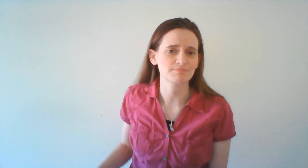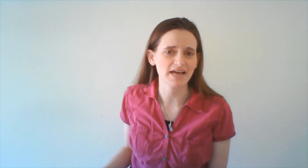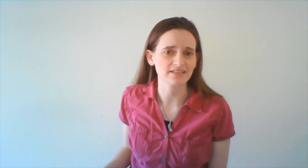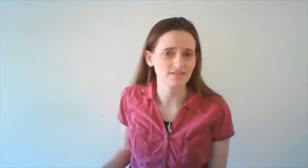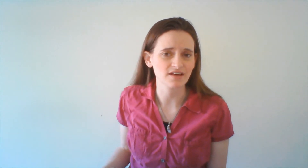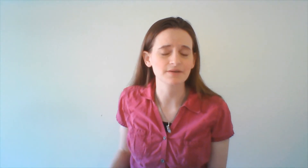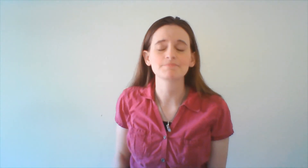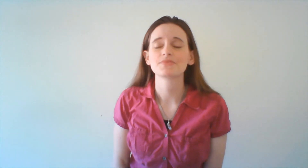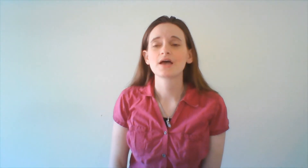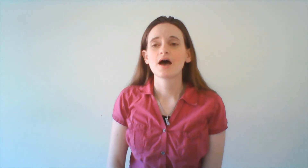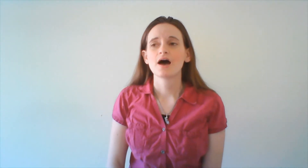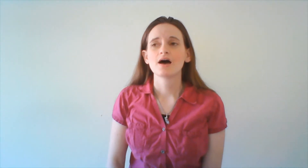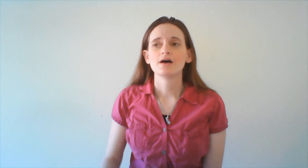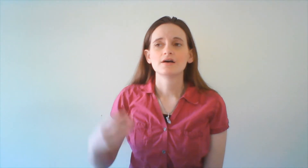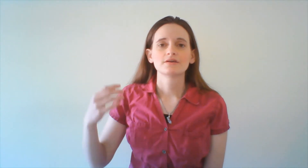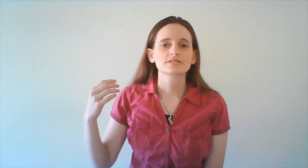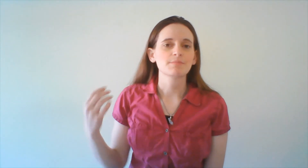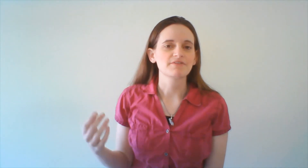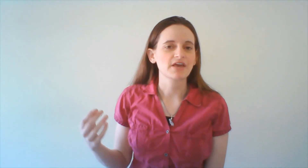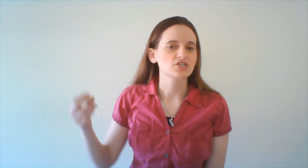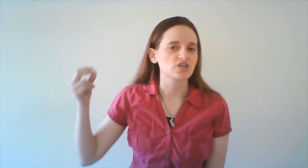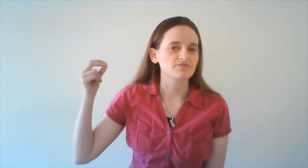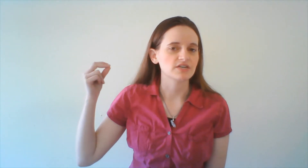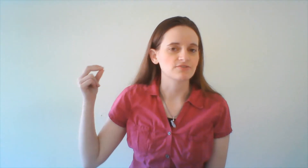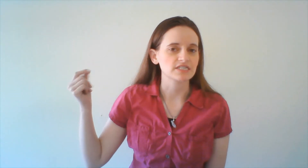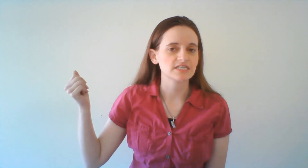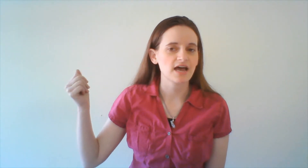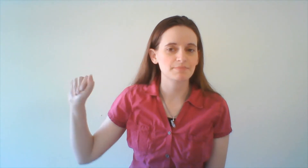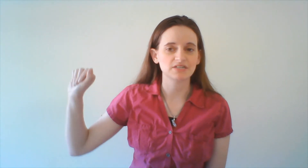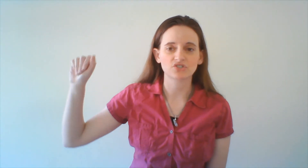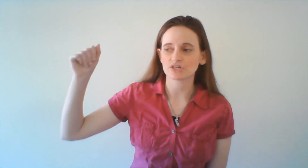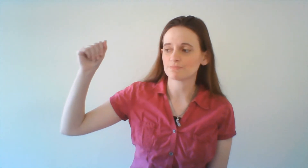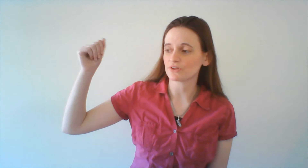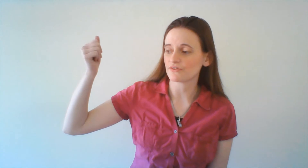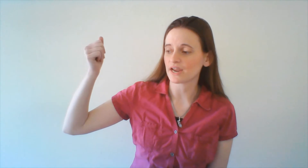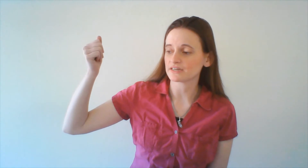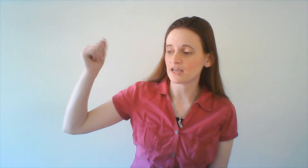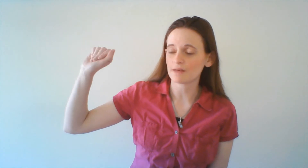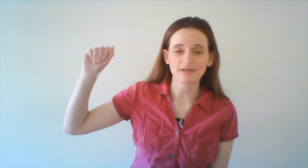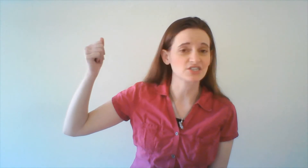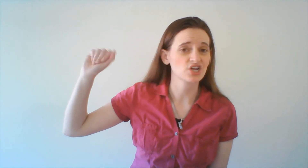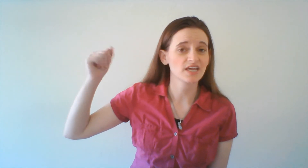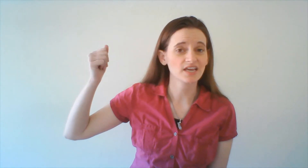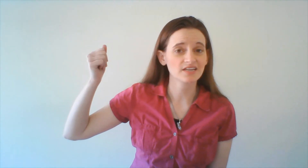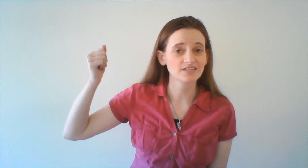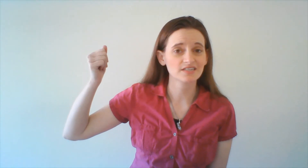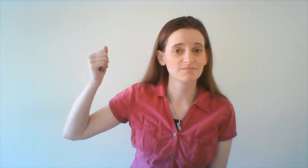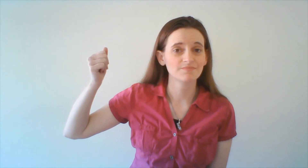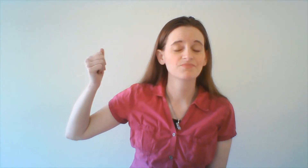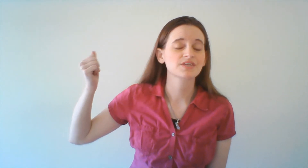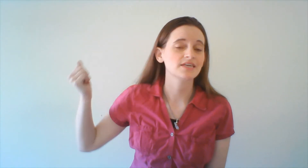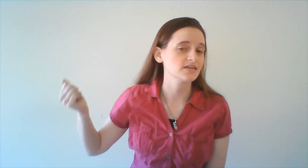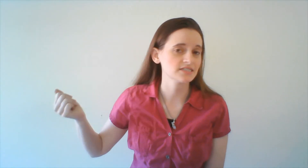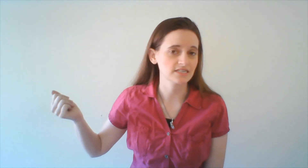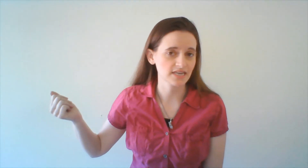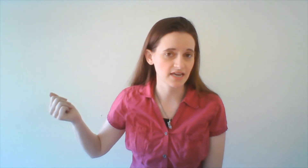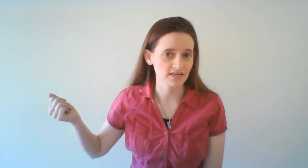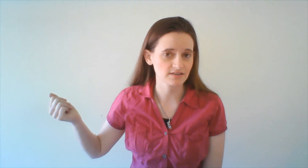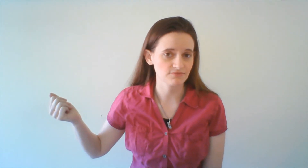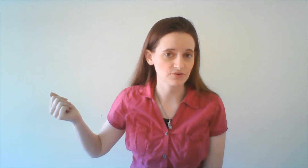patting the thigh. Some modifications I've seen for the snap is just putting their hand up and shaking it. Yes, this can get confusing